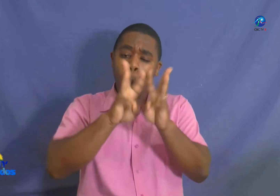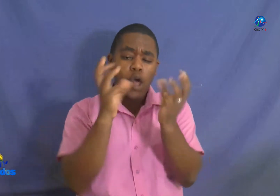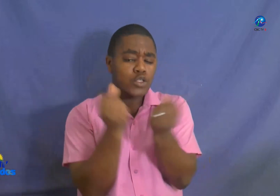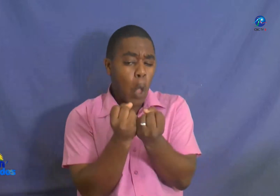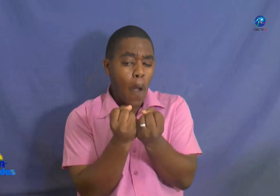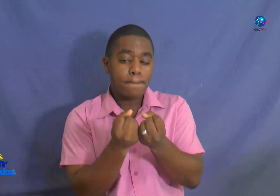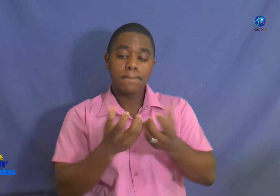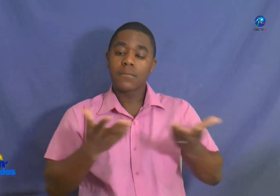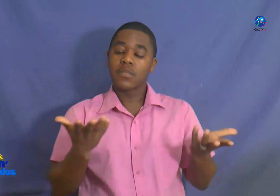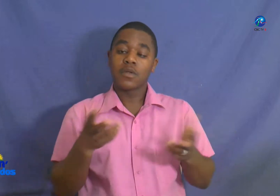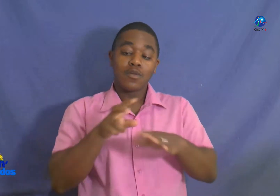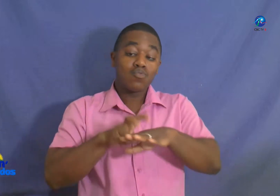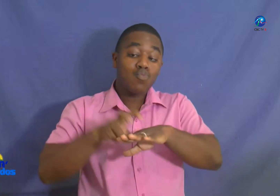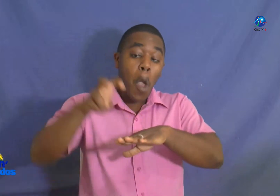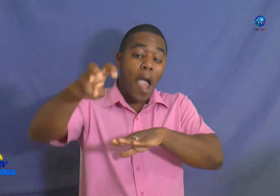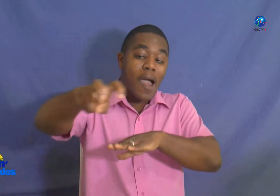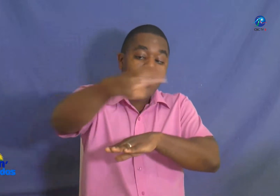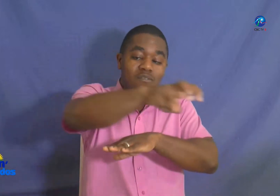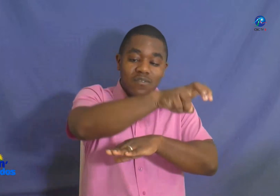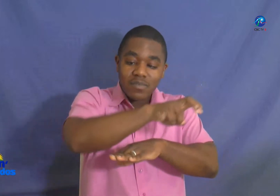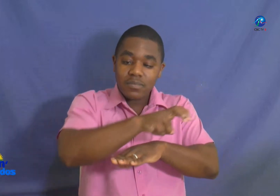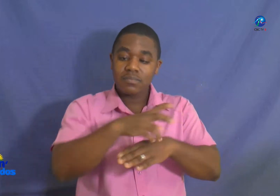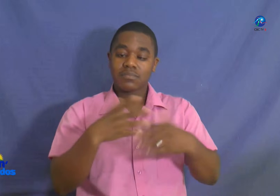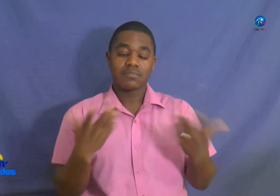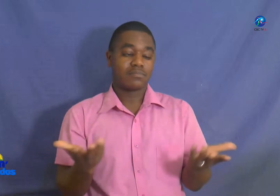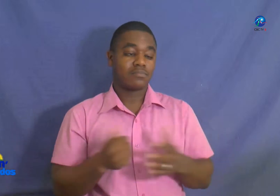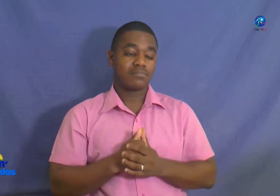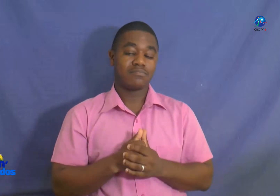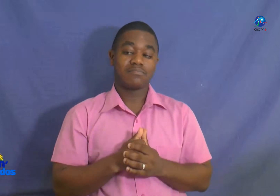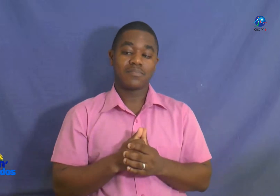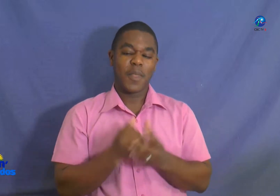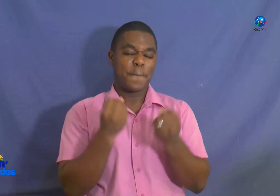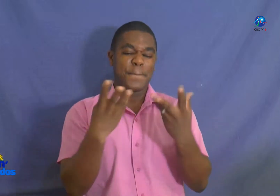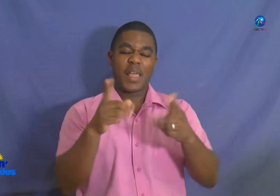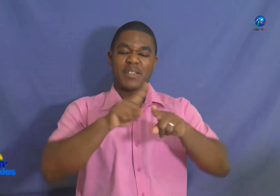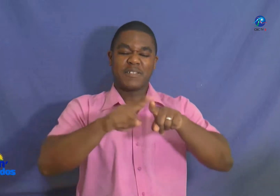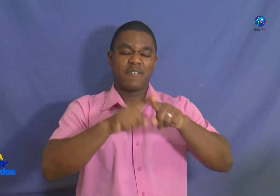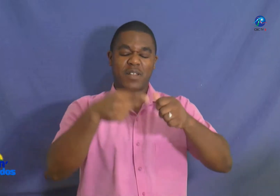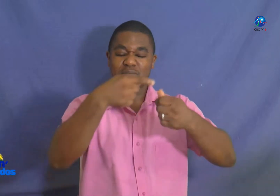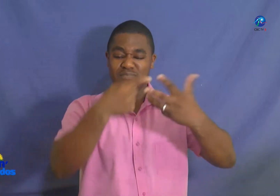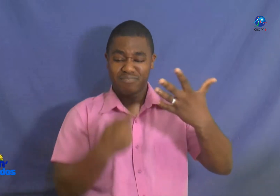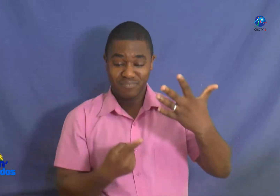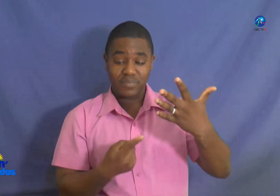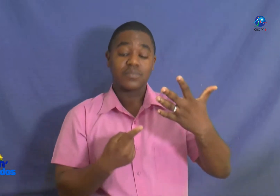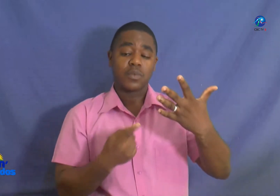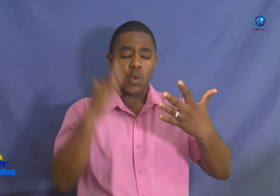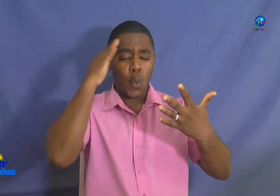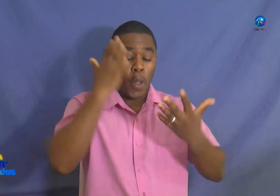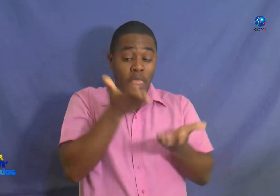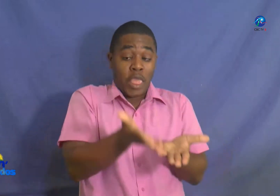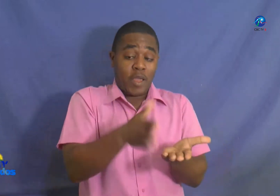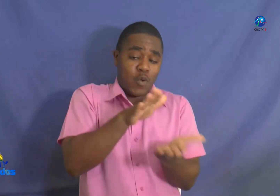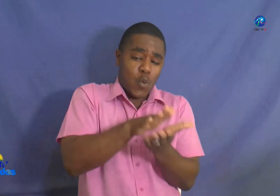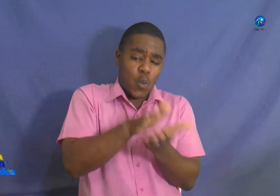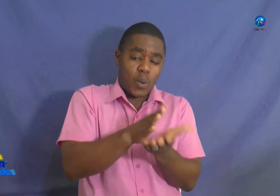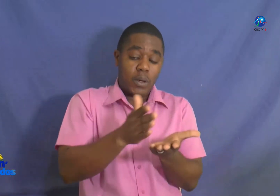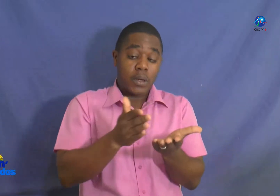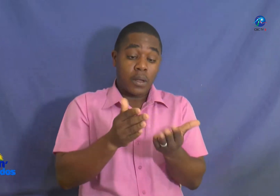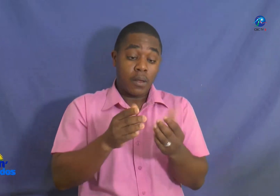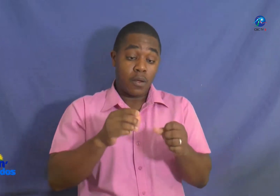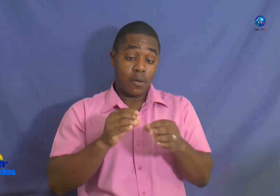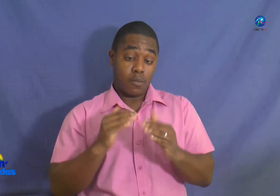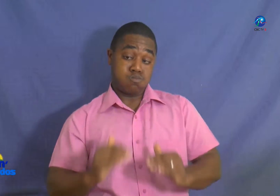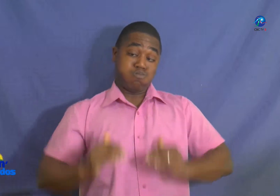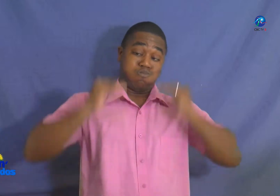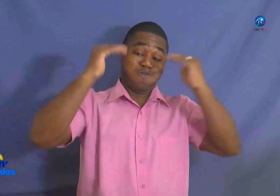learning, socialized with some of my friends. You know, I've gone to workshops. I've had the opportunity to travel, even though I'm deaf.